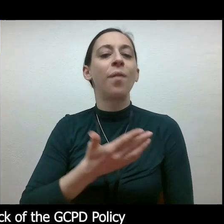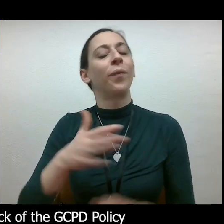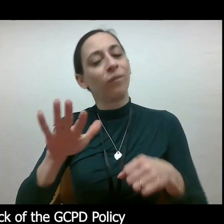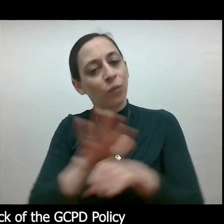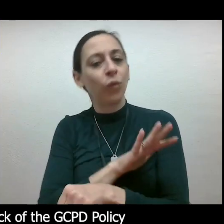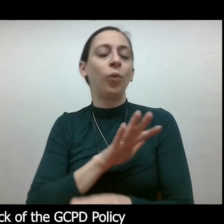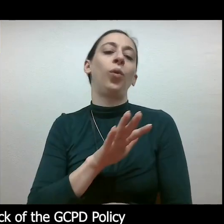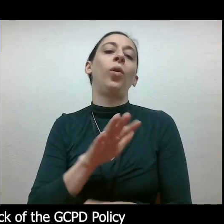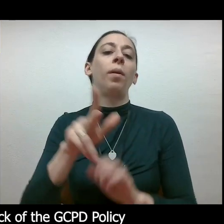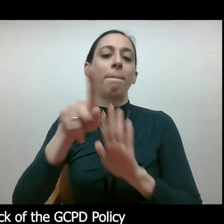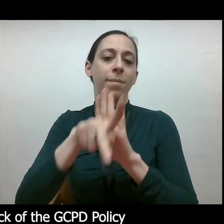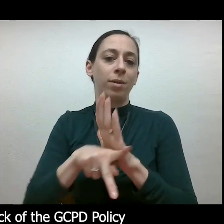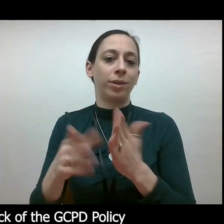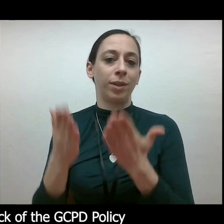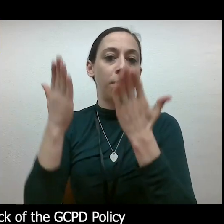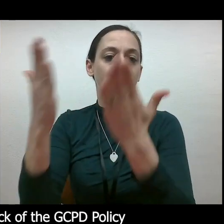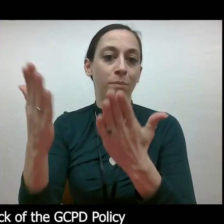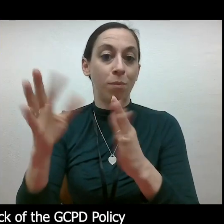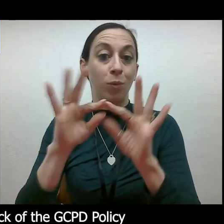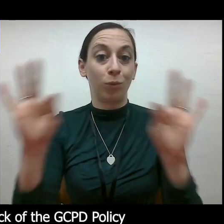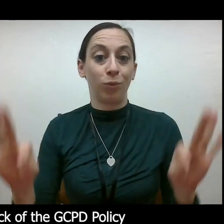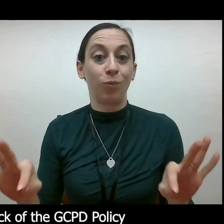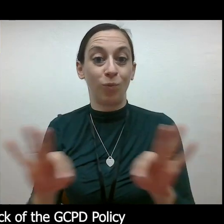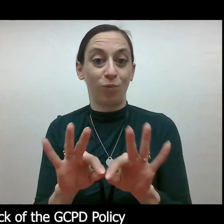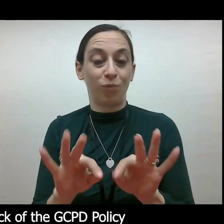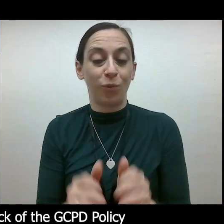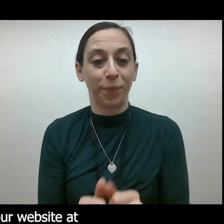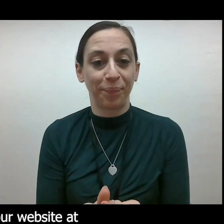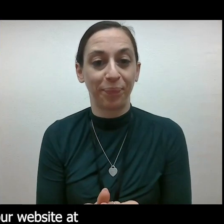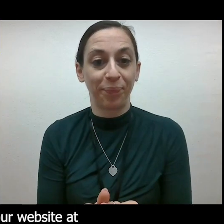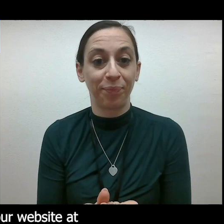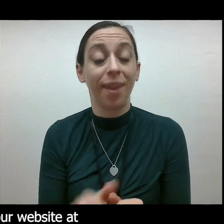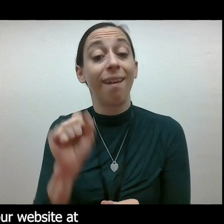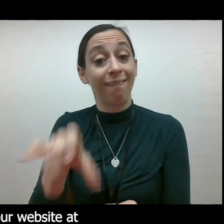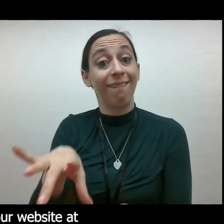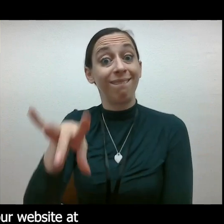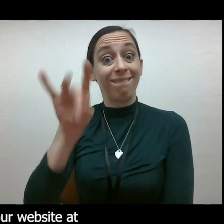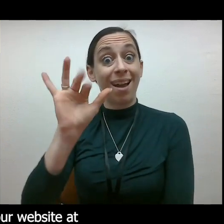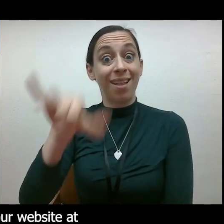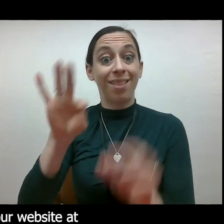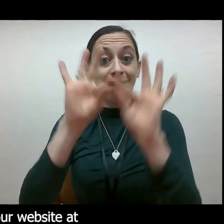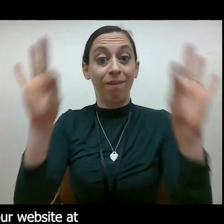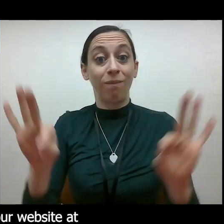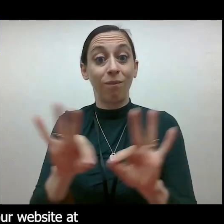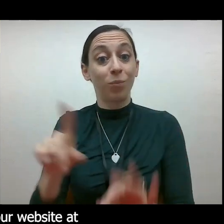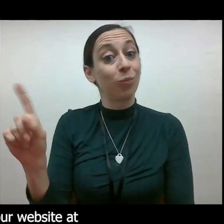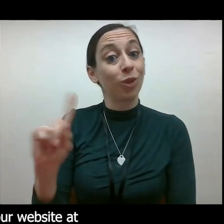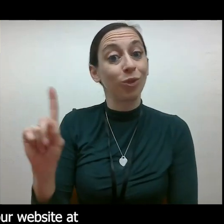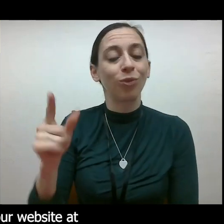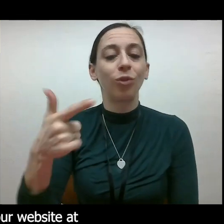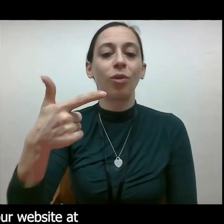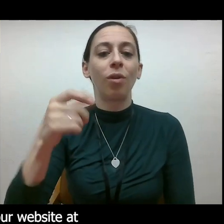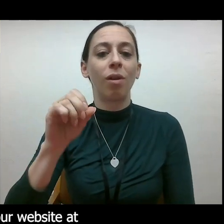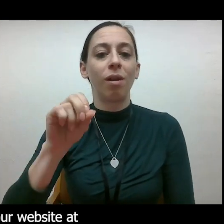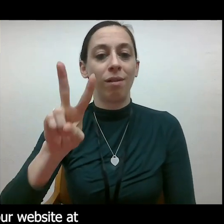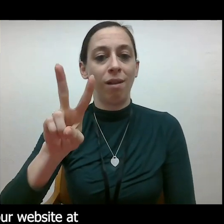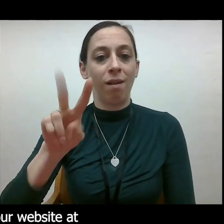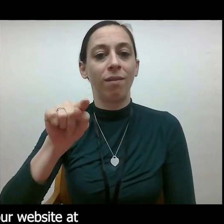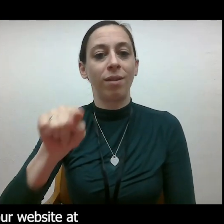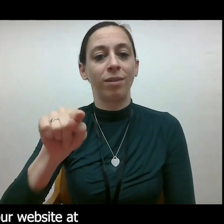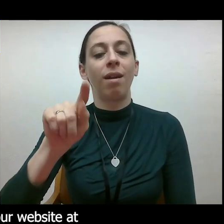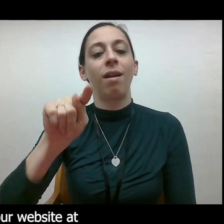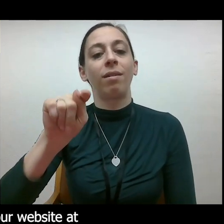So here you can see an image of the front and back of the GCPD policy form. You can find that